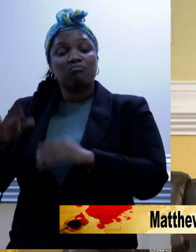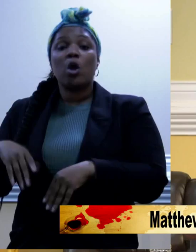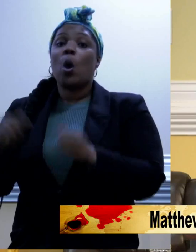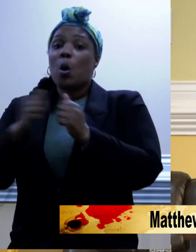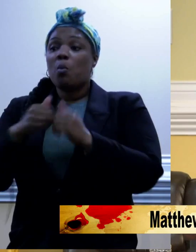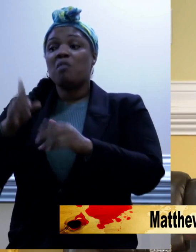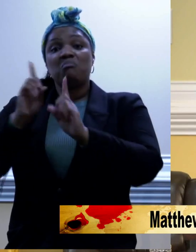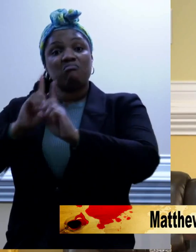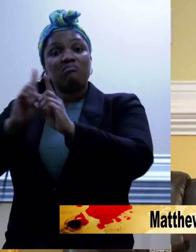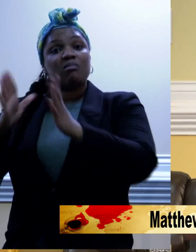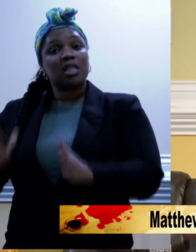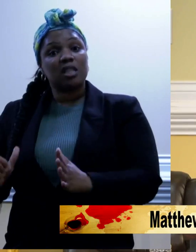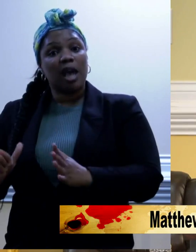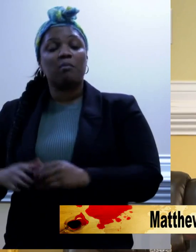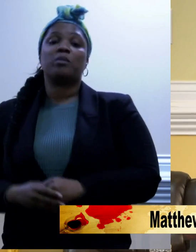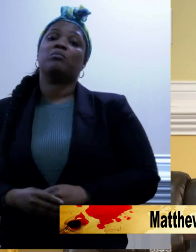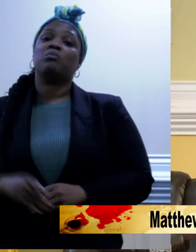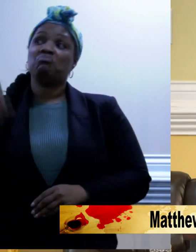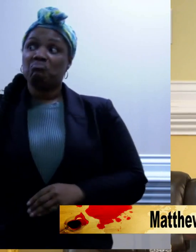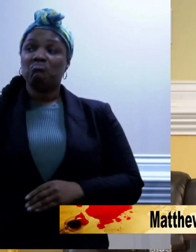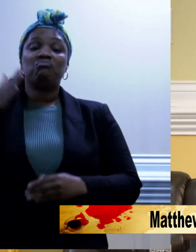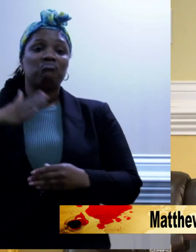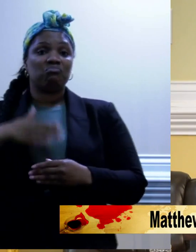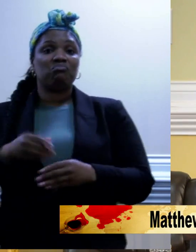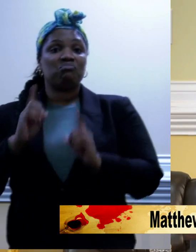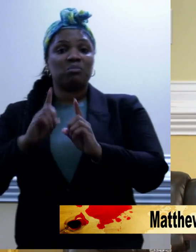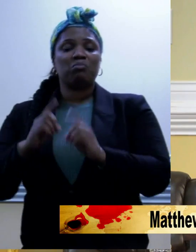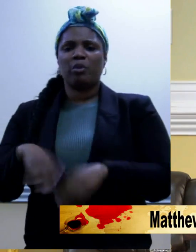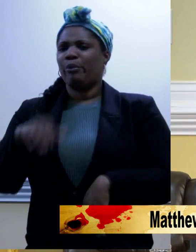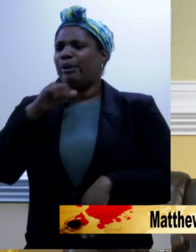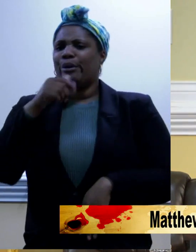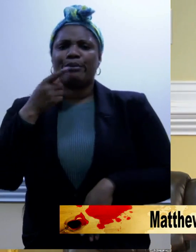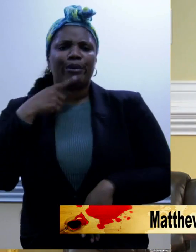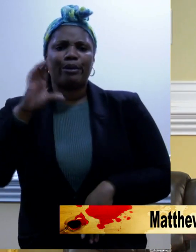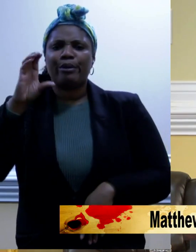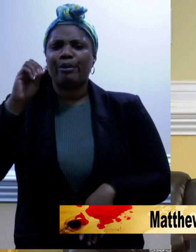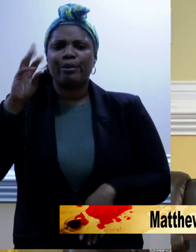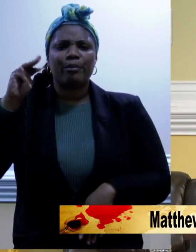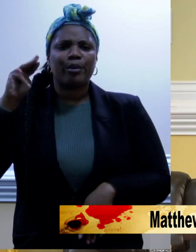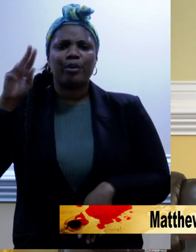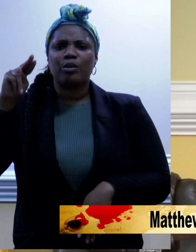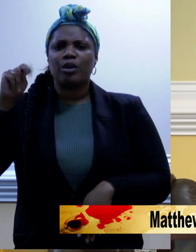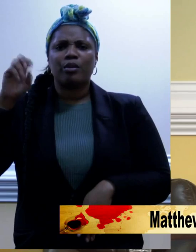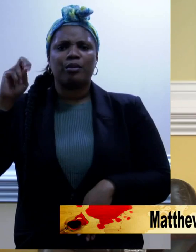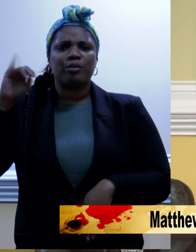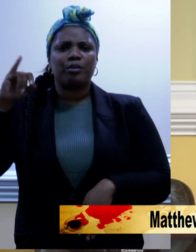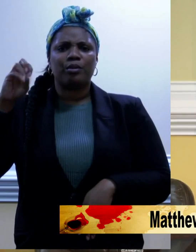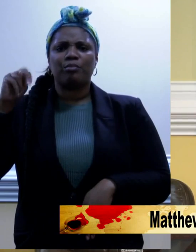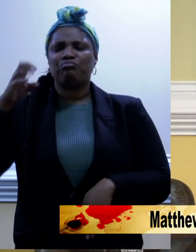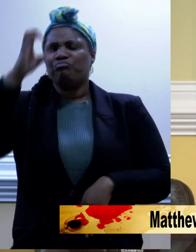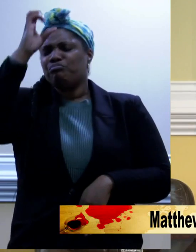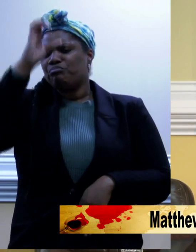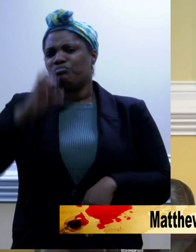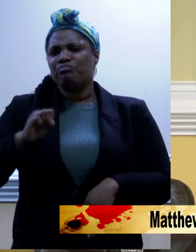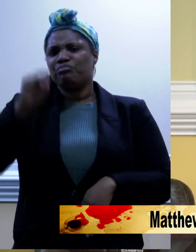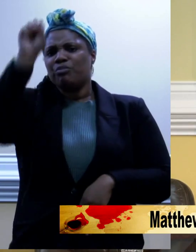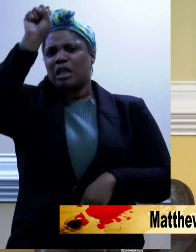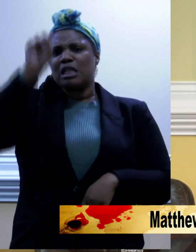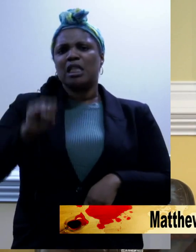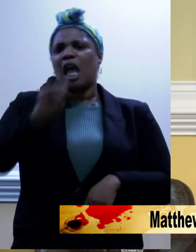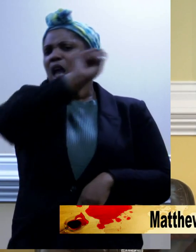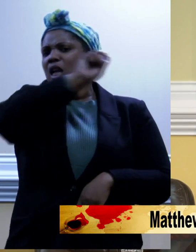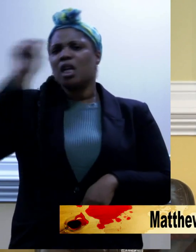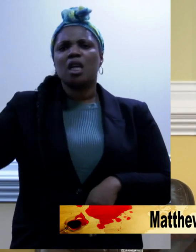at thy house with my disciples. You know that he didn't say communion? No communion. He didn't say sacrament? Nope. He said the